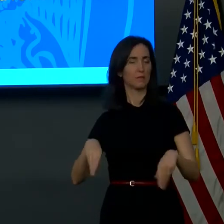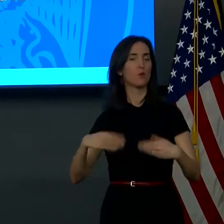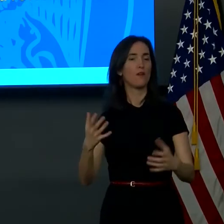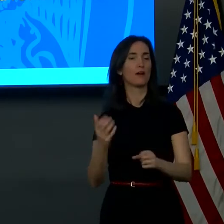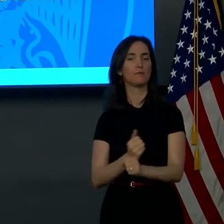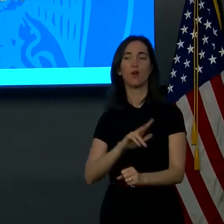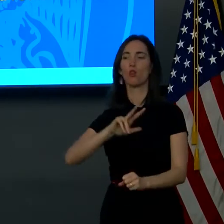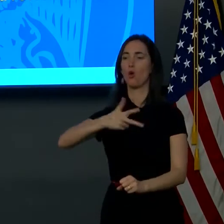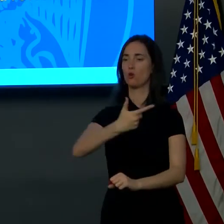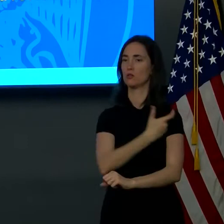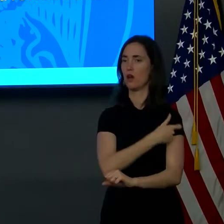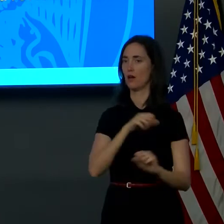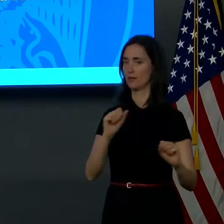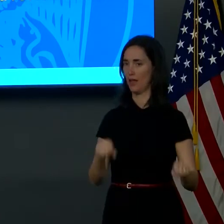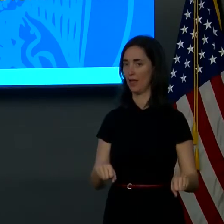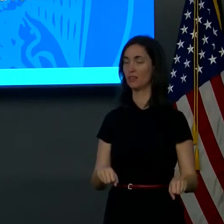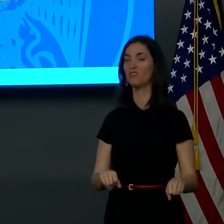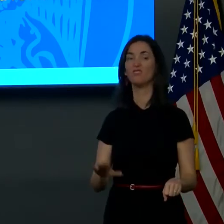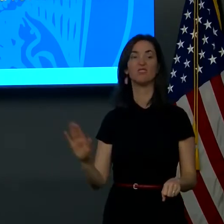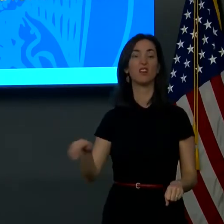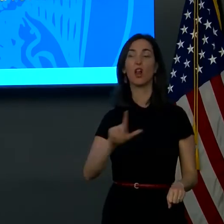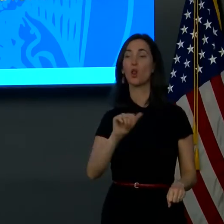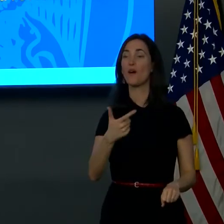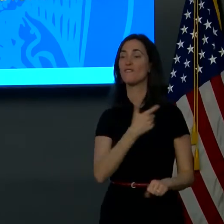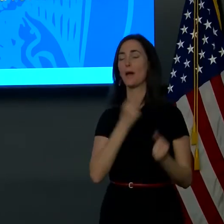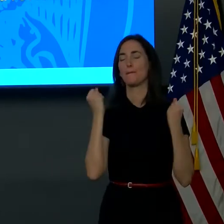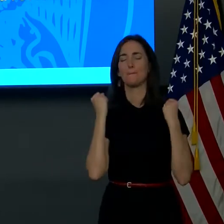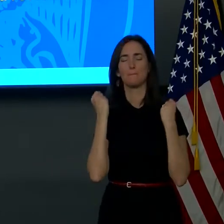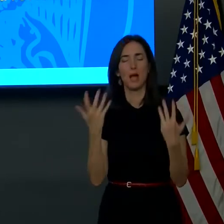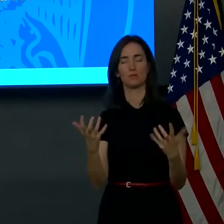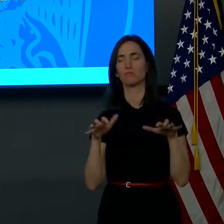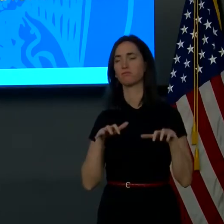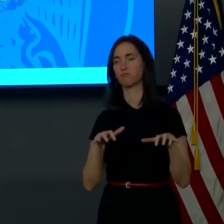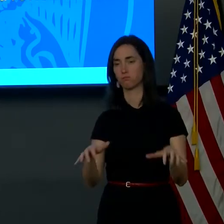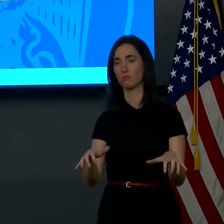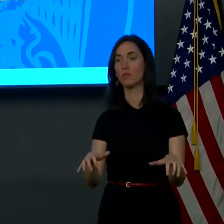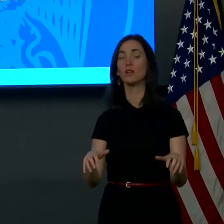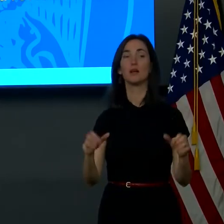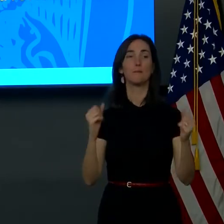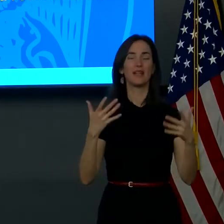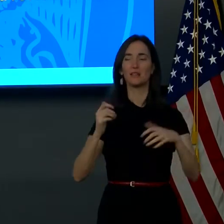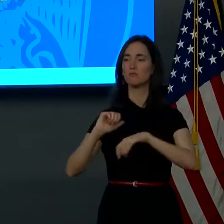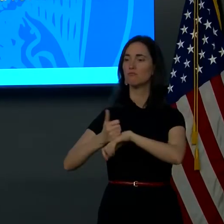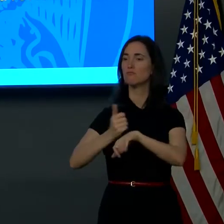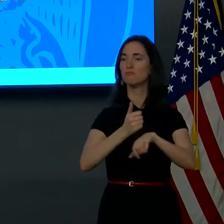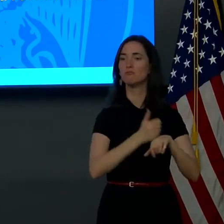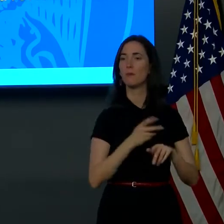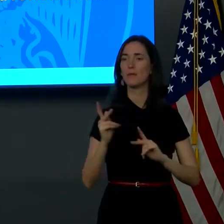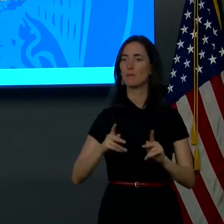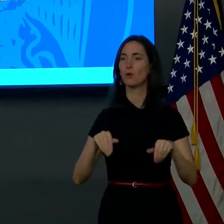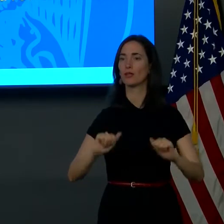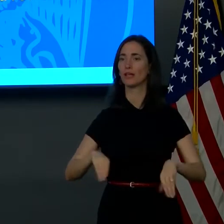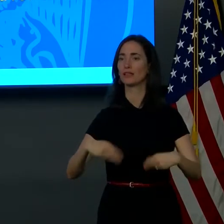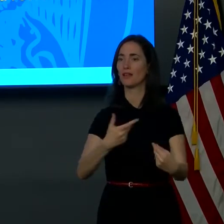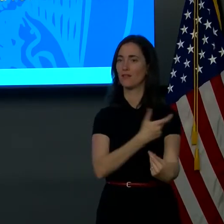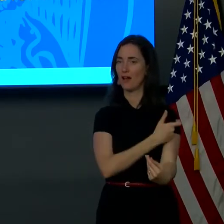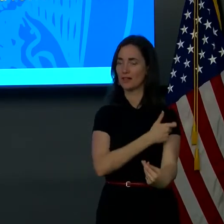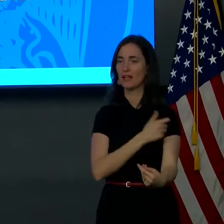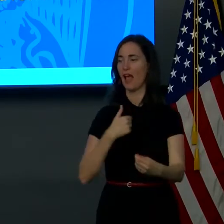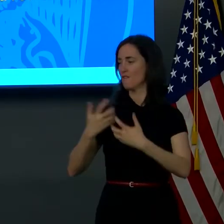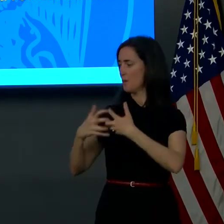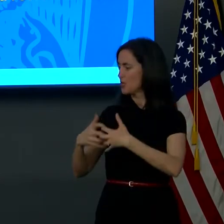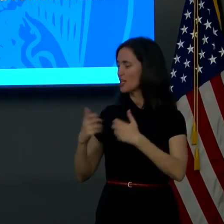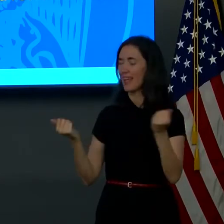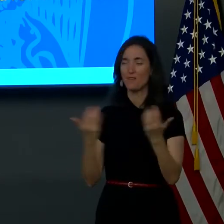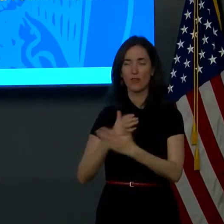series. We have plenty of vaccine in Louisiana. We have a very large vaccine provider network. We have the machinery and apparatus in place